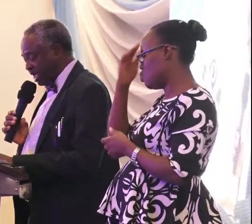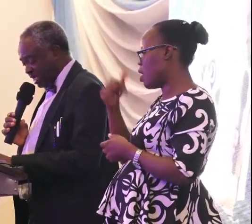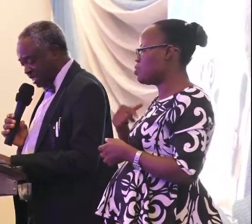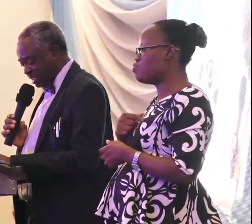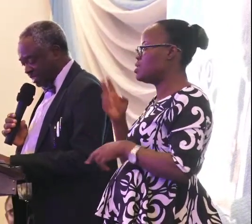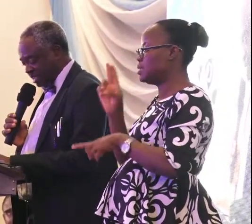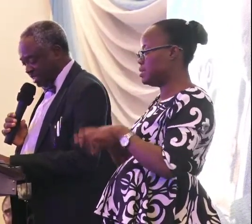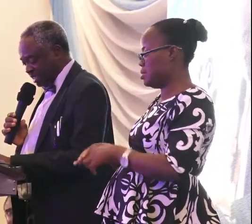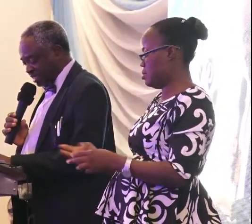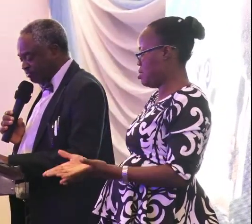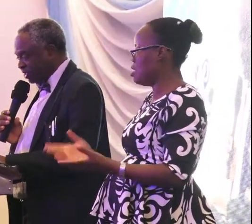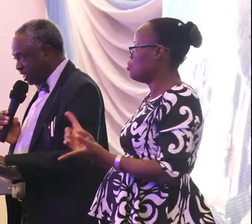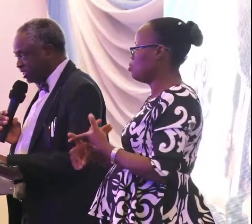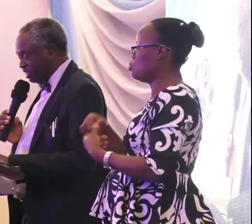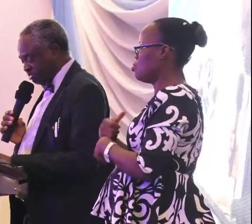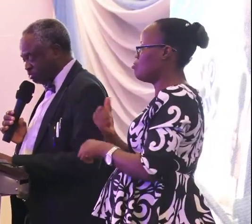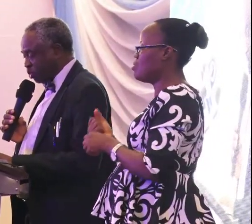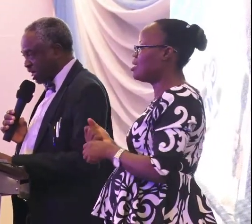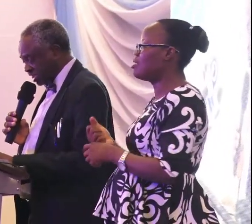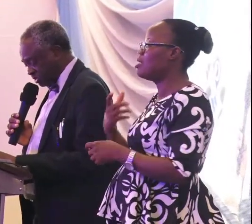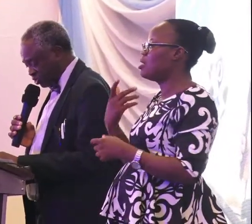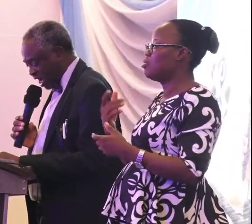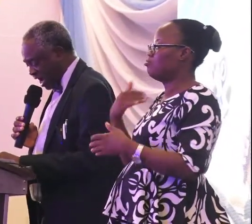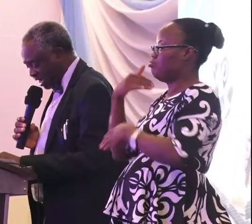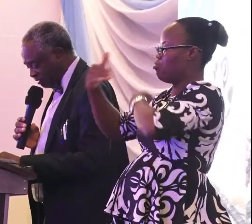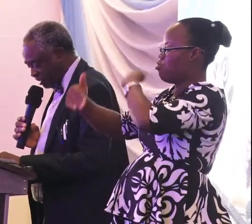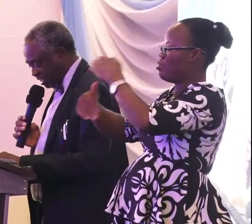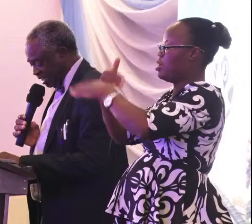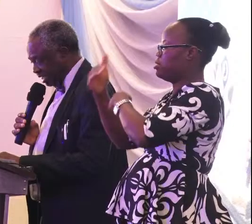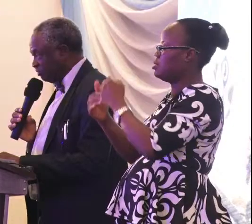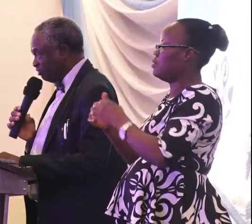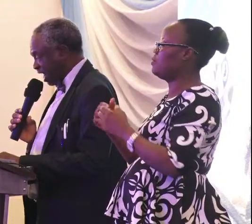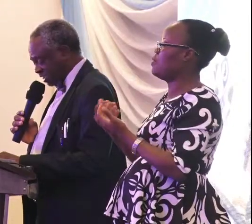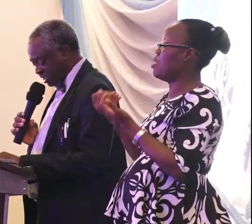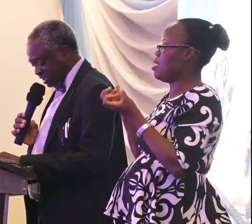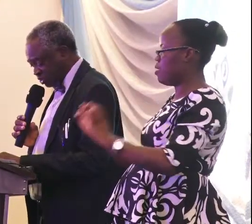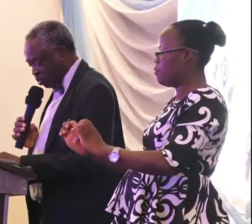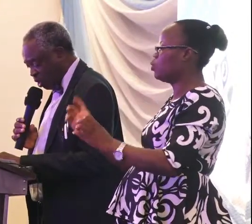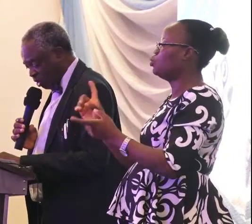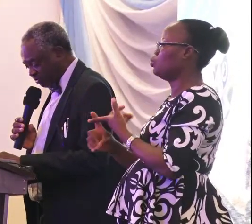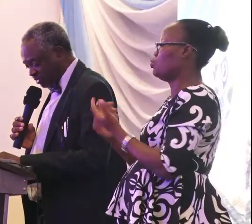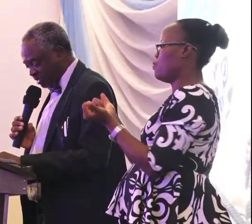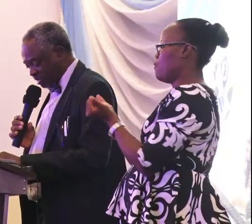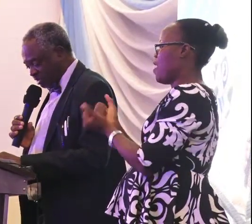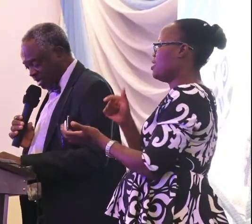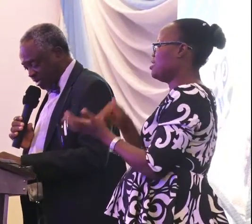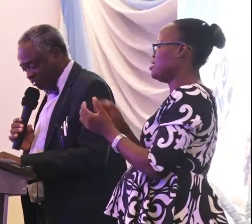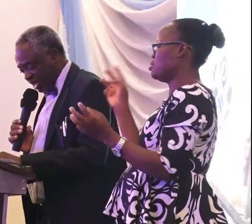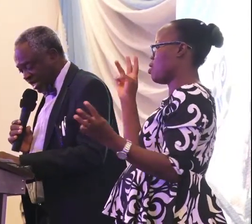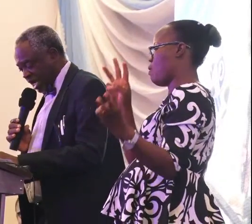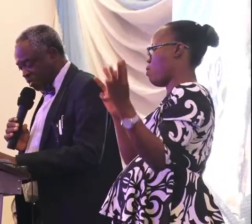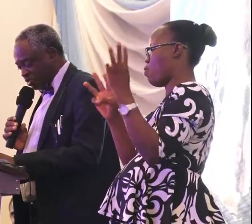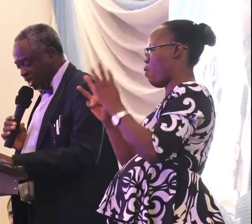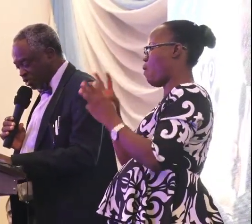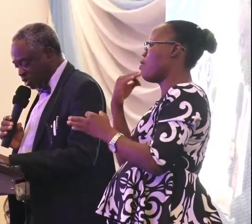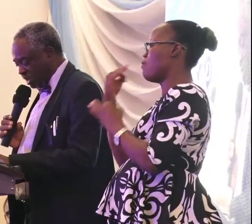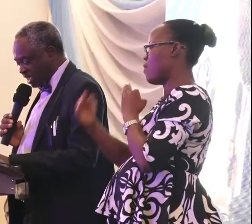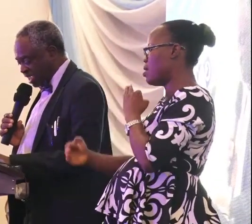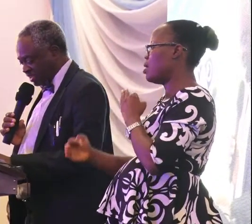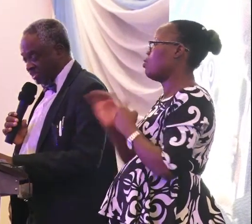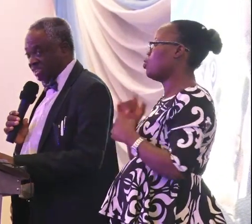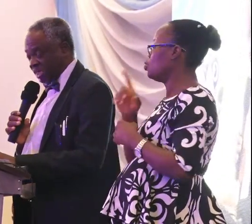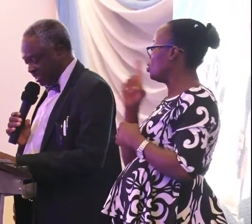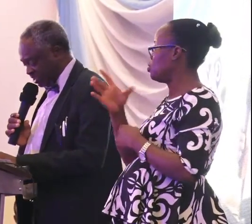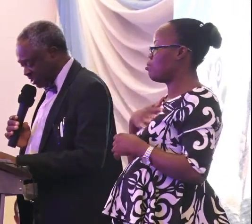them making definitive progressive strive in fighting this war. And finally, I want to assure my